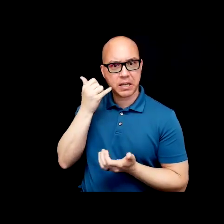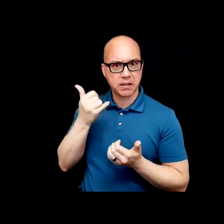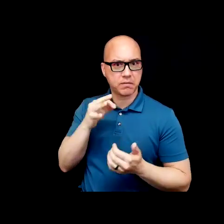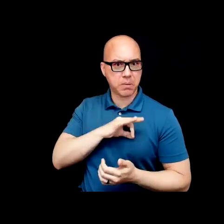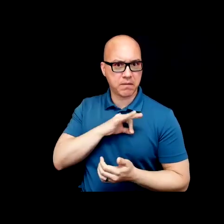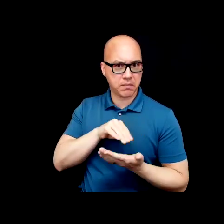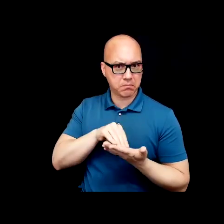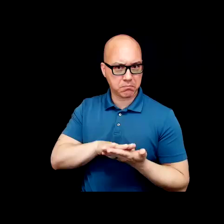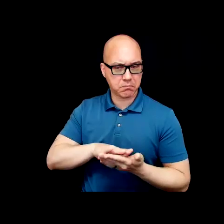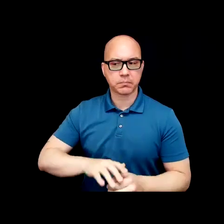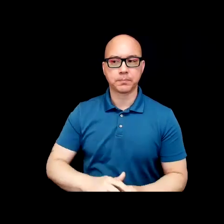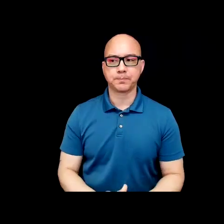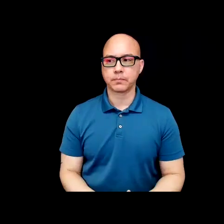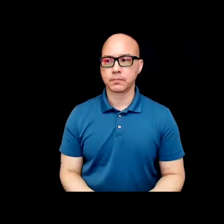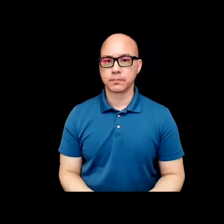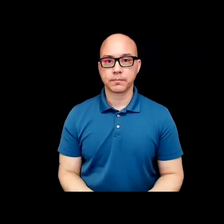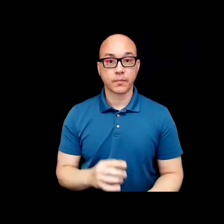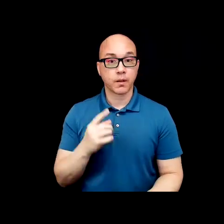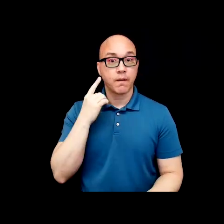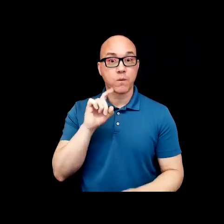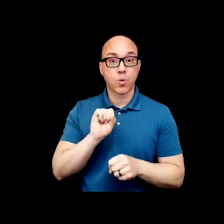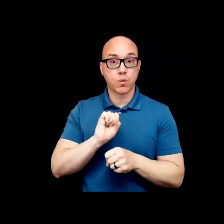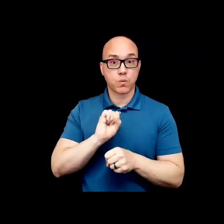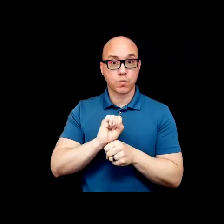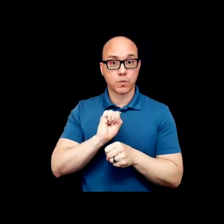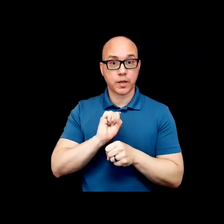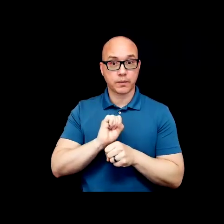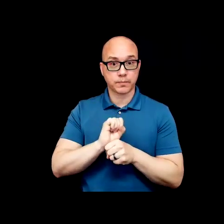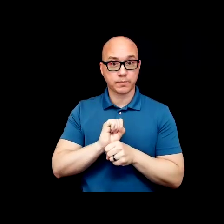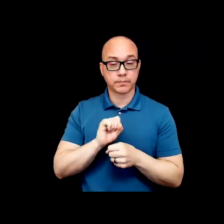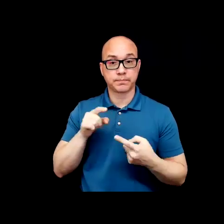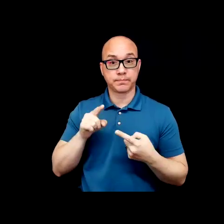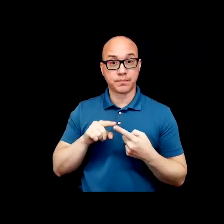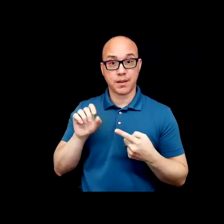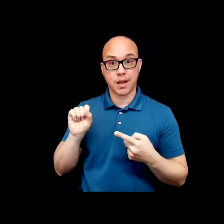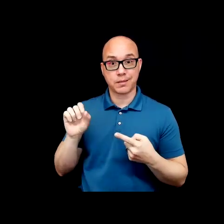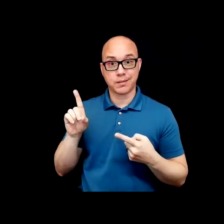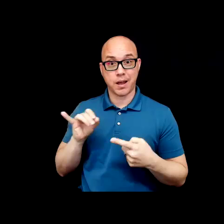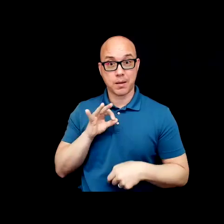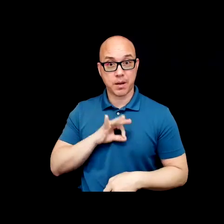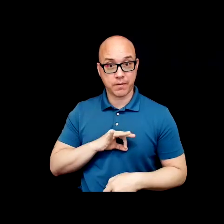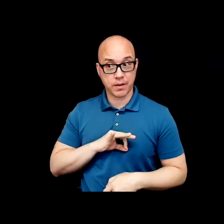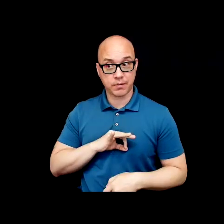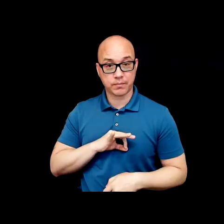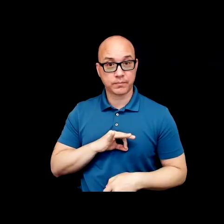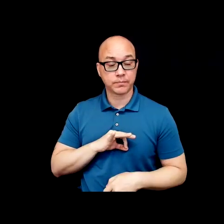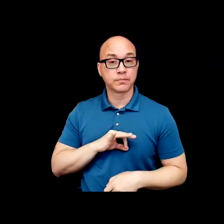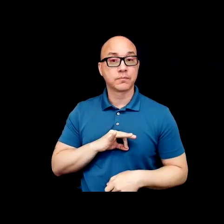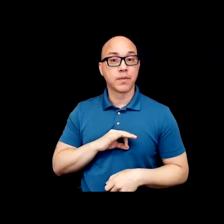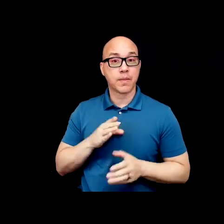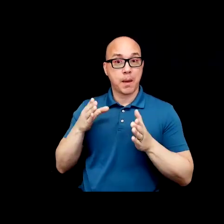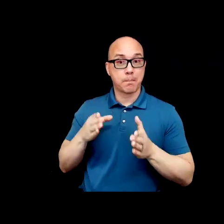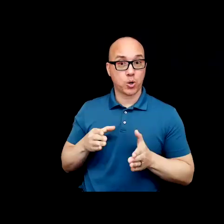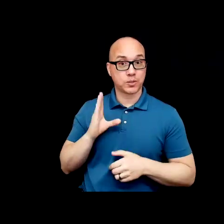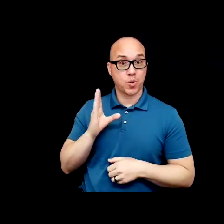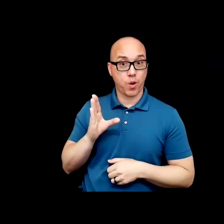When it comes to working, the general rule with the SSDI benefit is that the person will either get all of that monthly